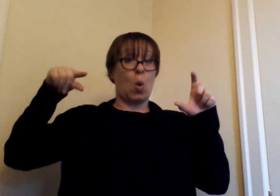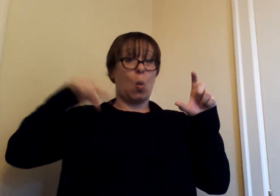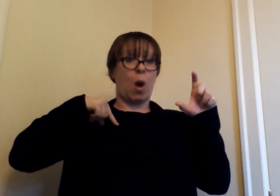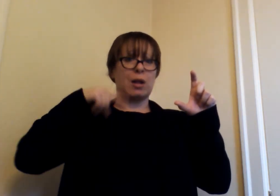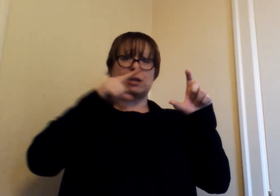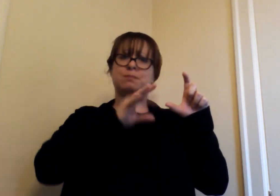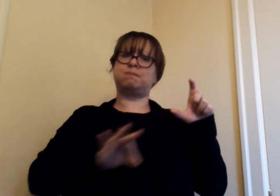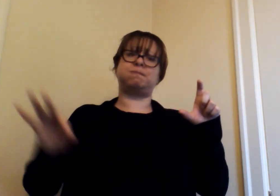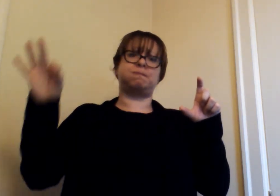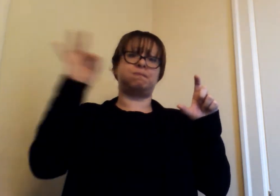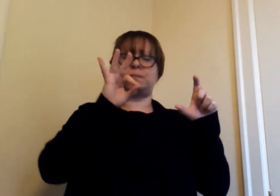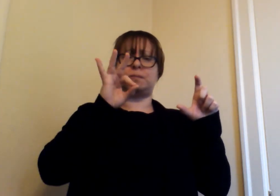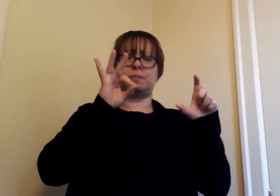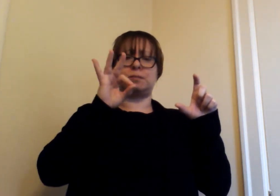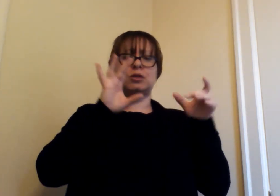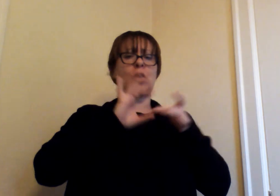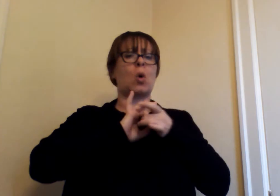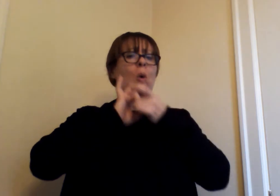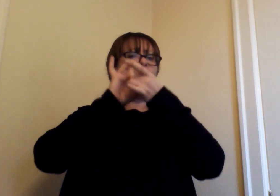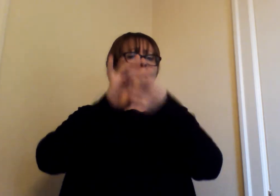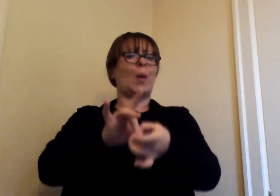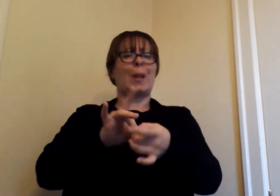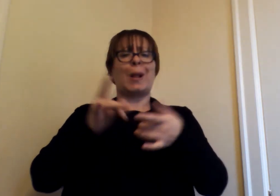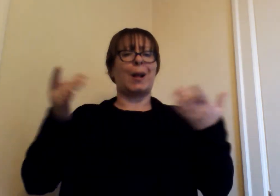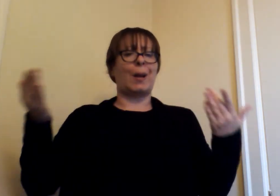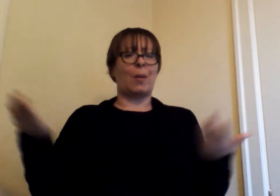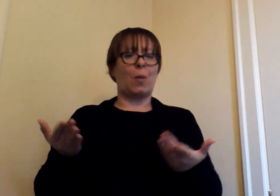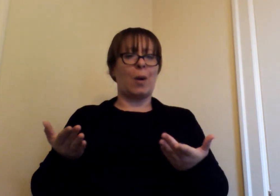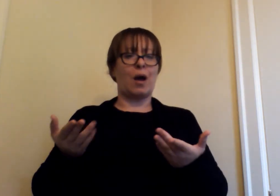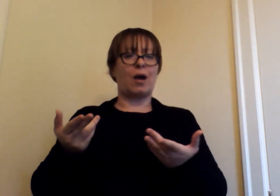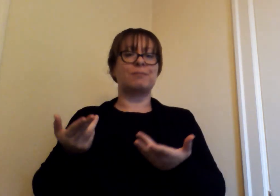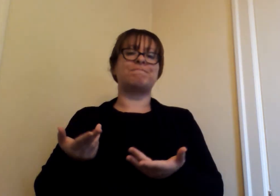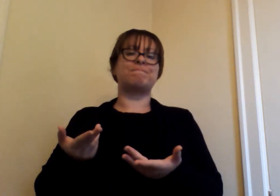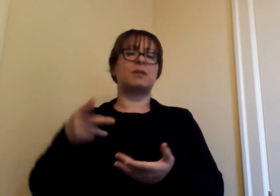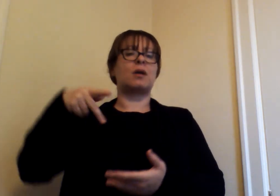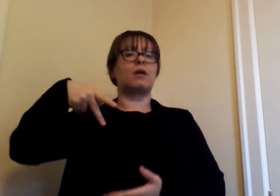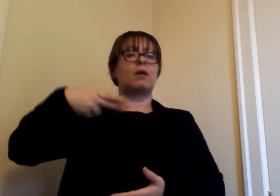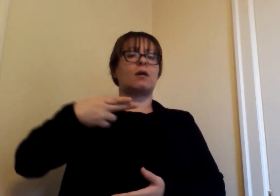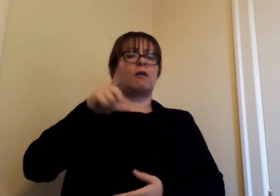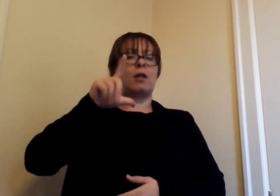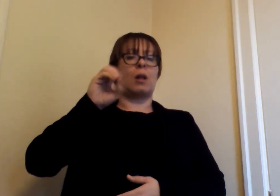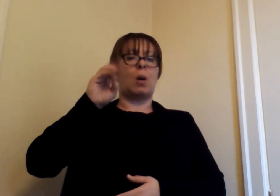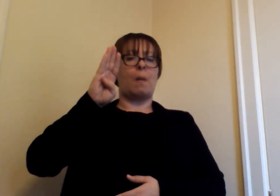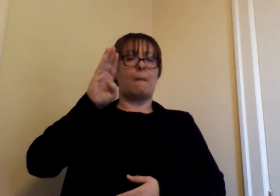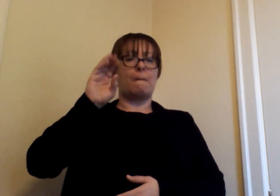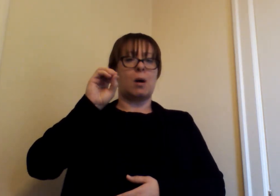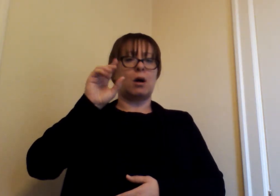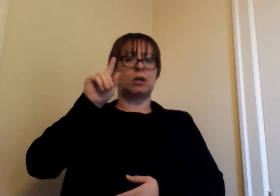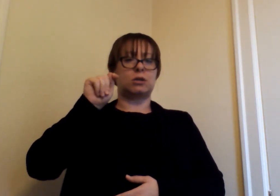upon the level of skill, knowledge, and professionalism of the phlebotomist. A big responsibility,